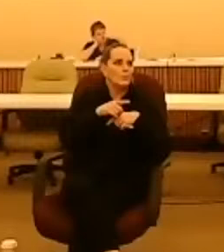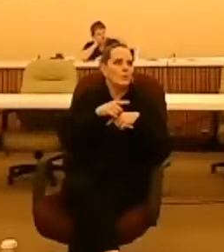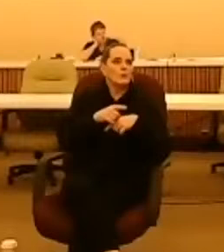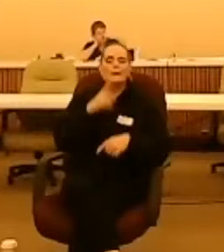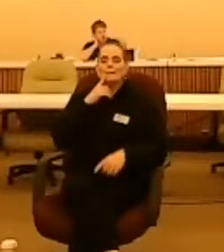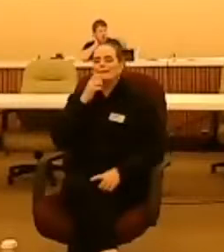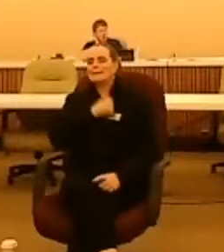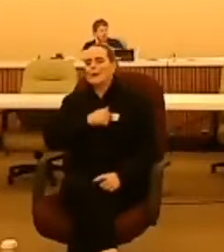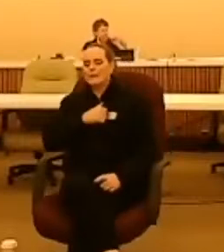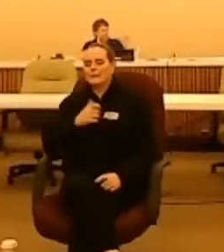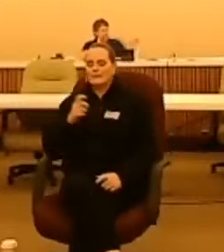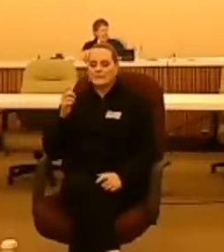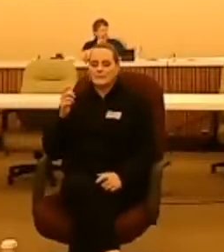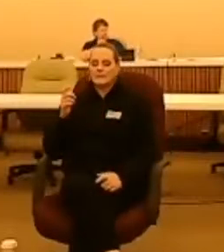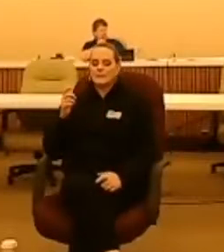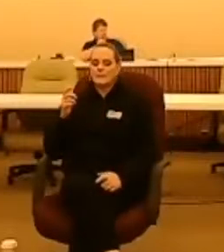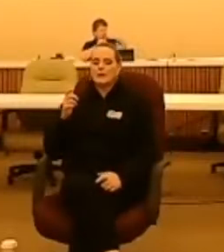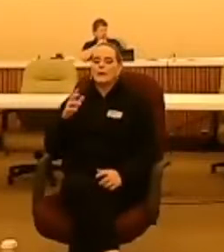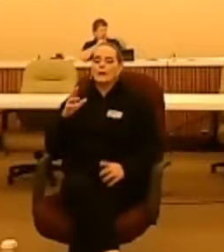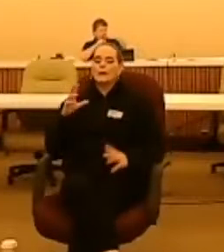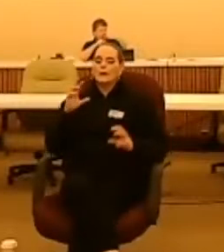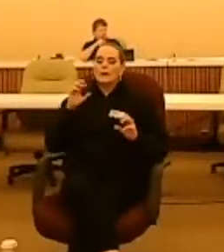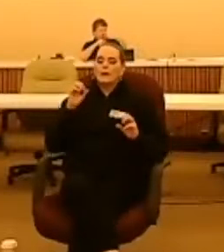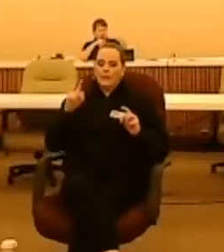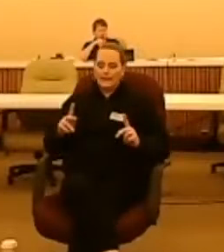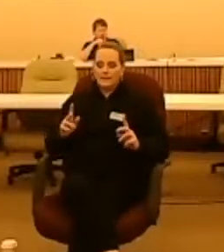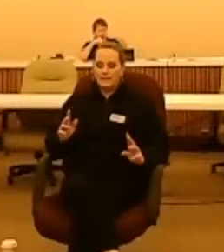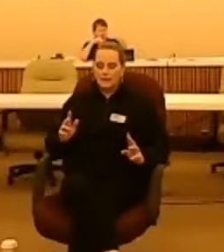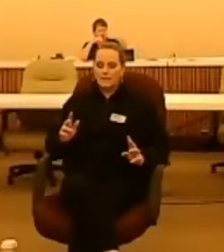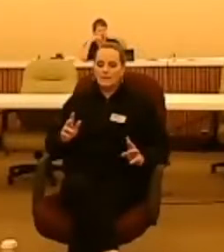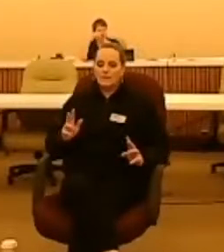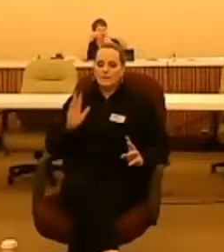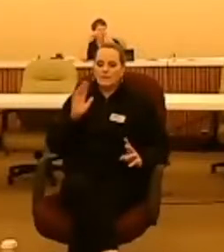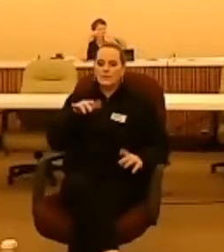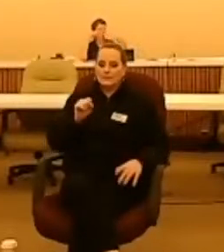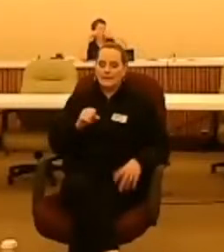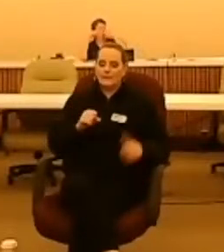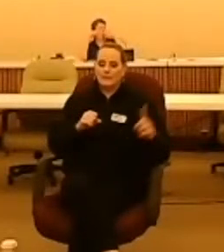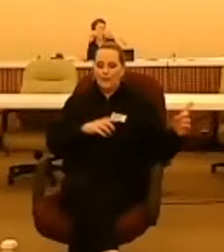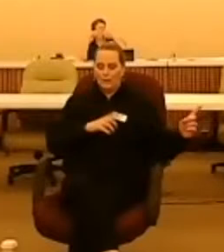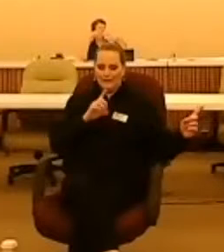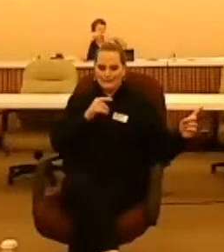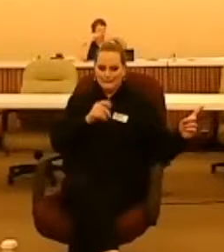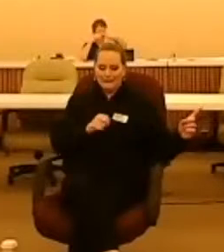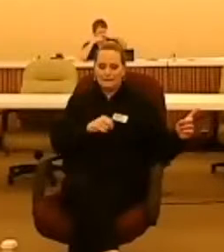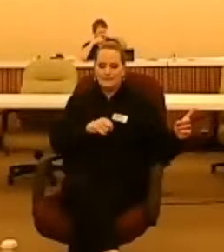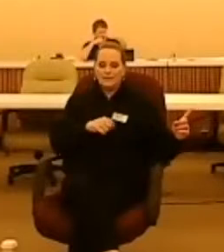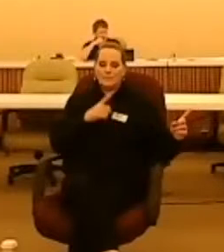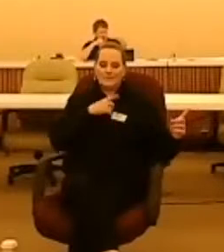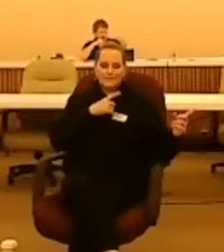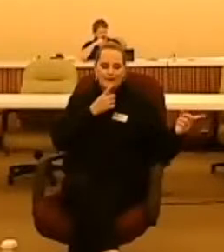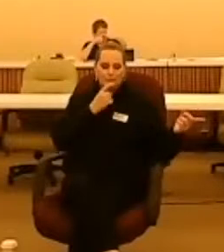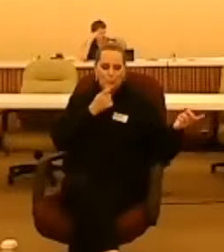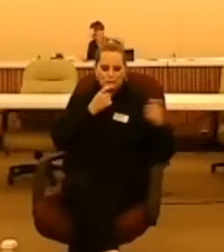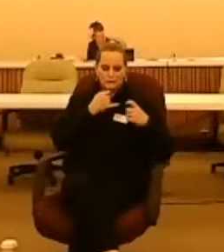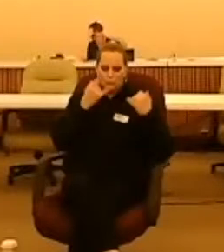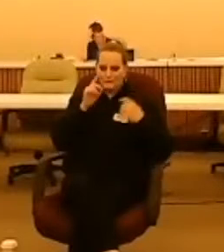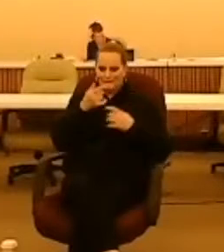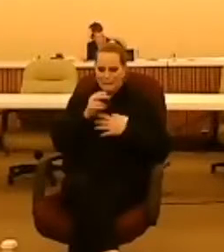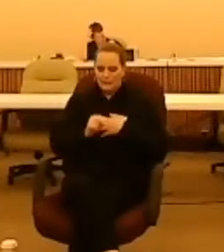Sorry about that. Okay. Yeah, I'd like Don to go after me because I partly have questions for him.